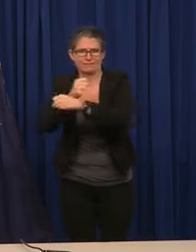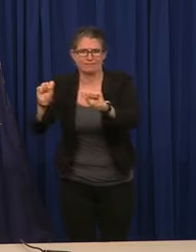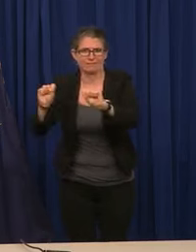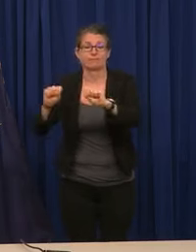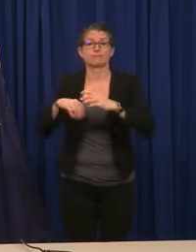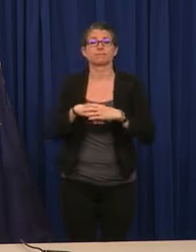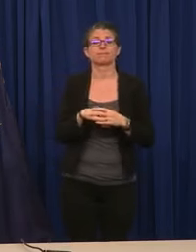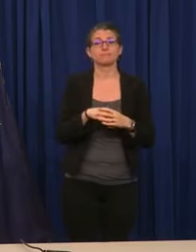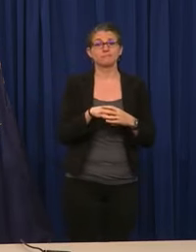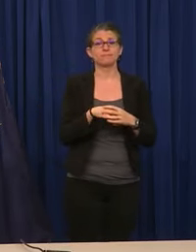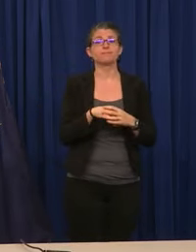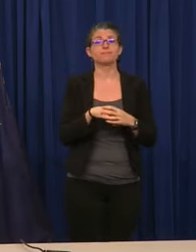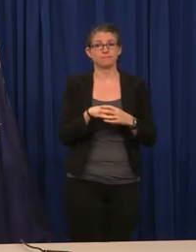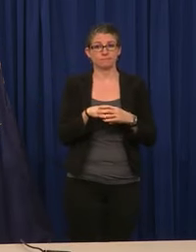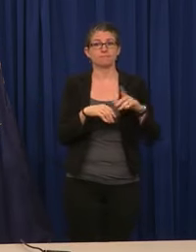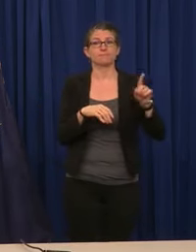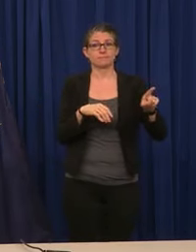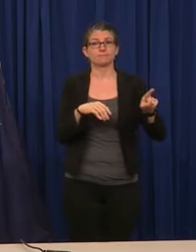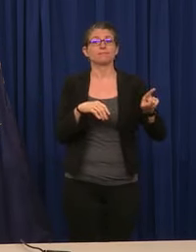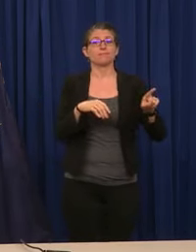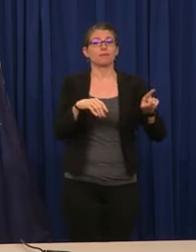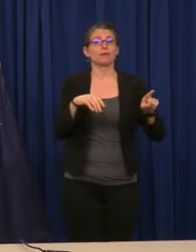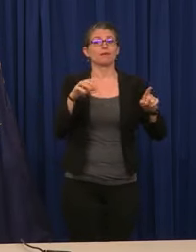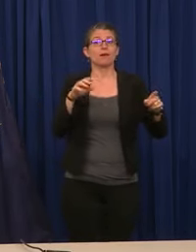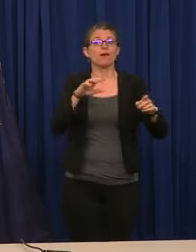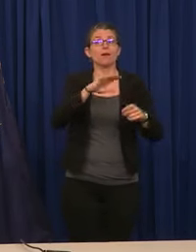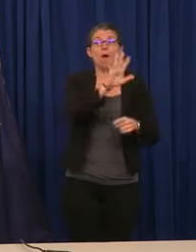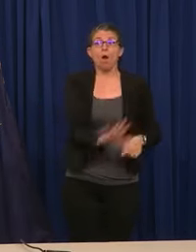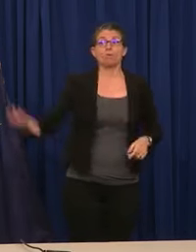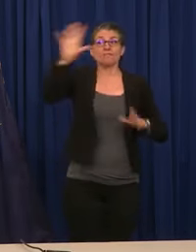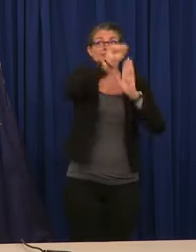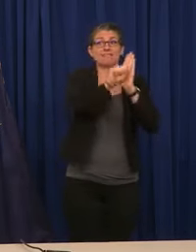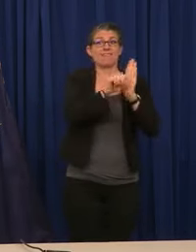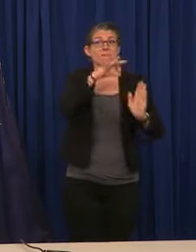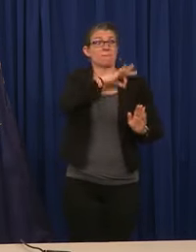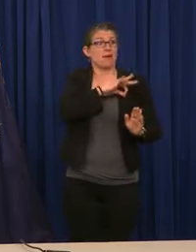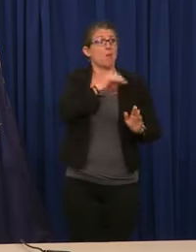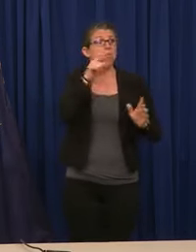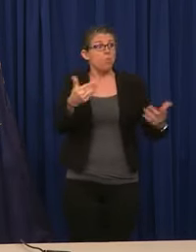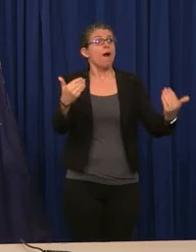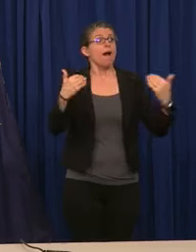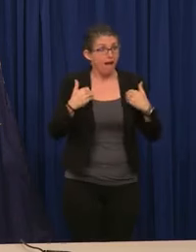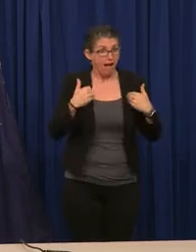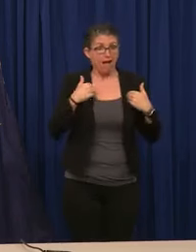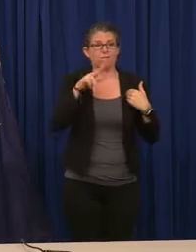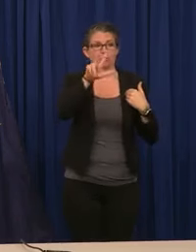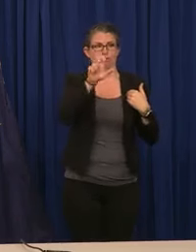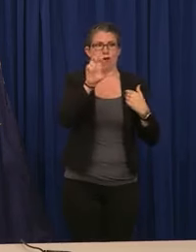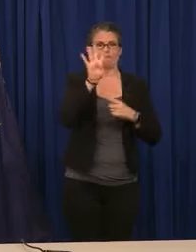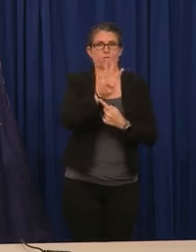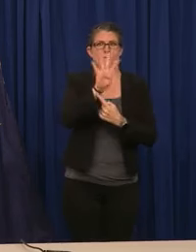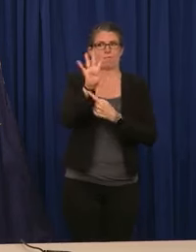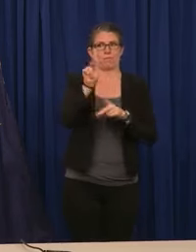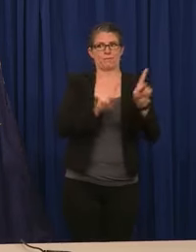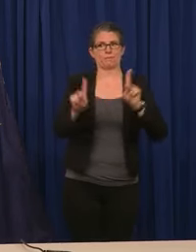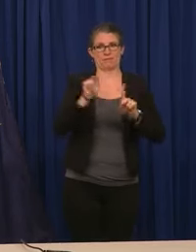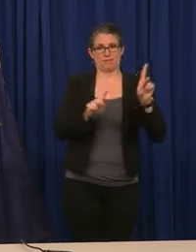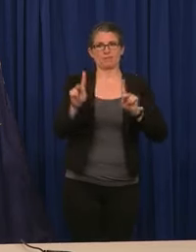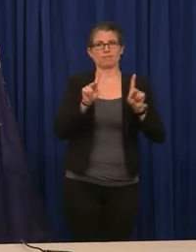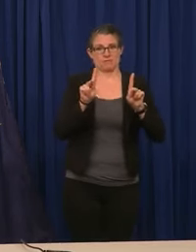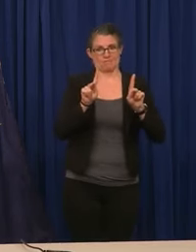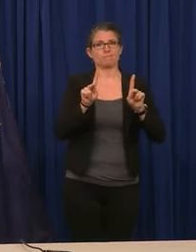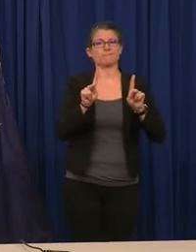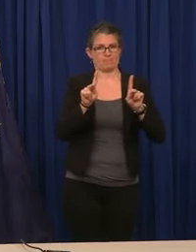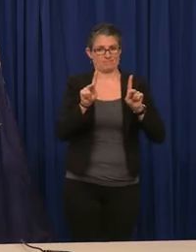344 total cases of COVID-19 in the state of Maine. This is an increase of